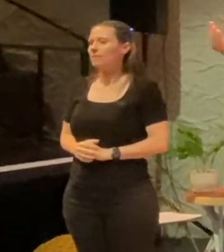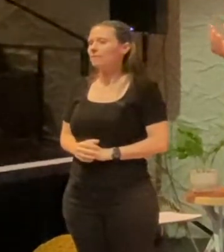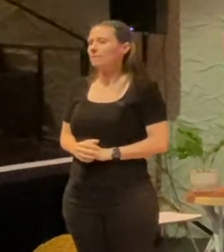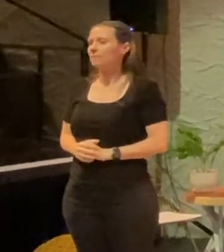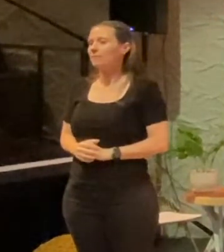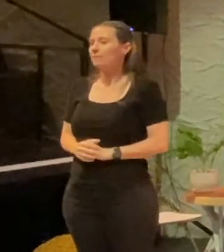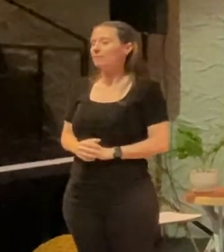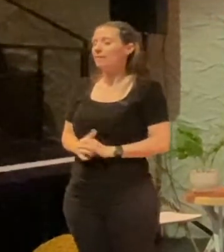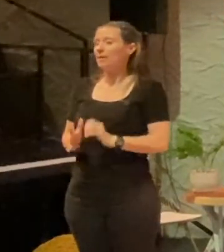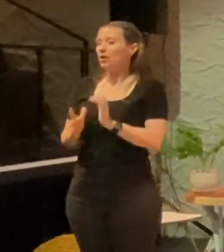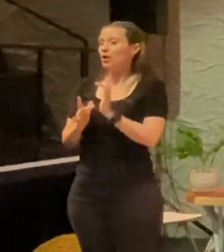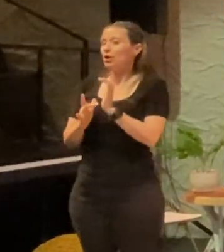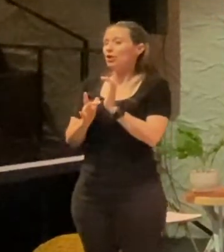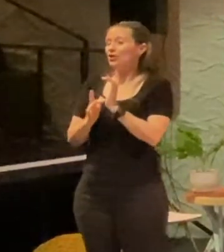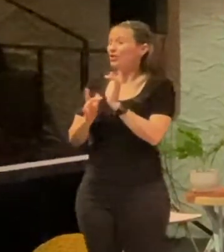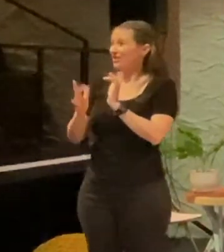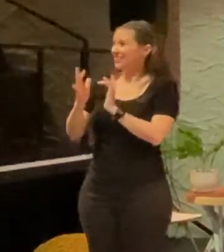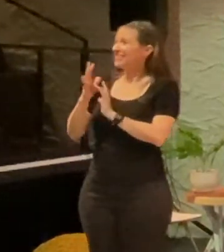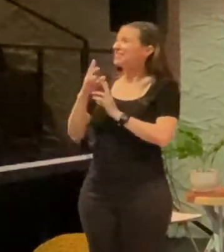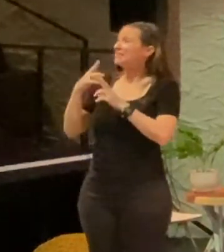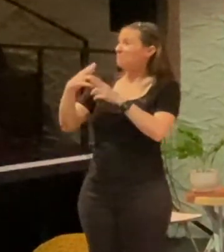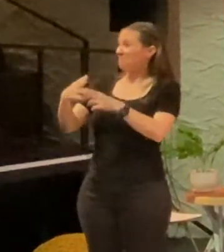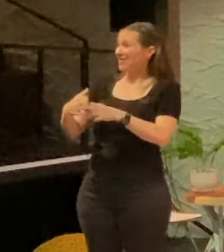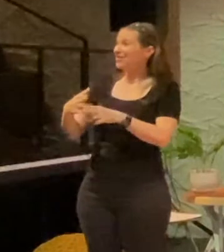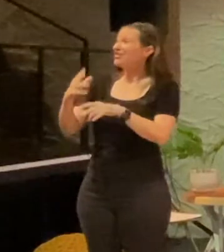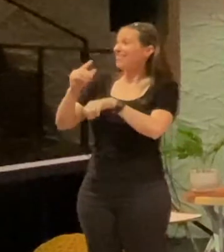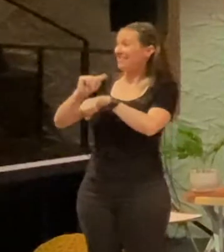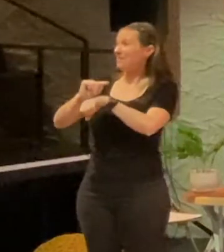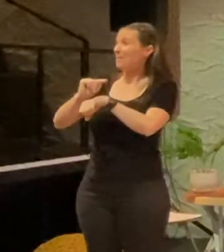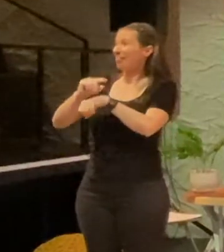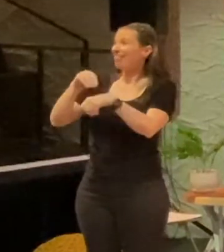Does Jesus mention anything about being the temple in the Gospels, right?